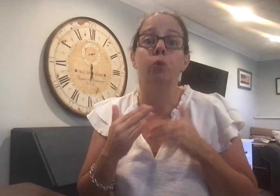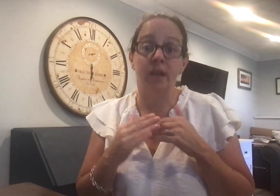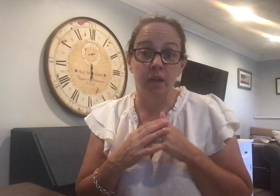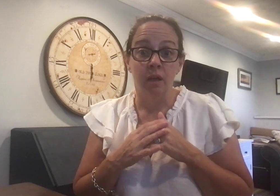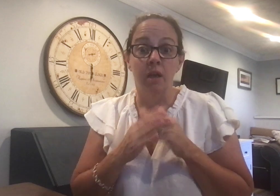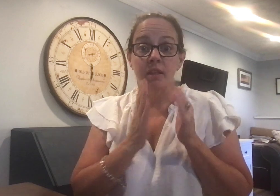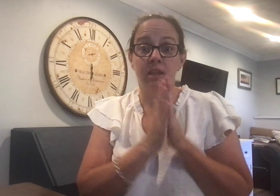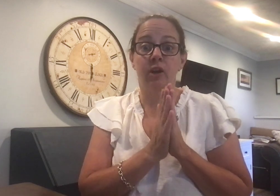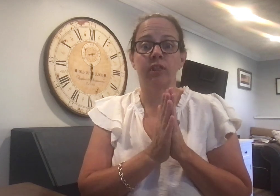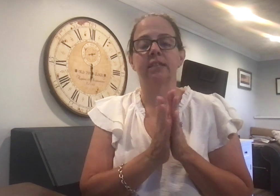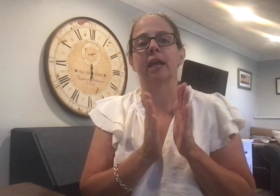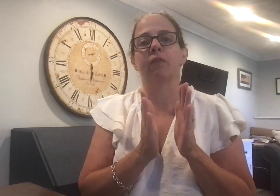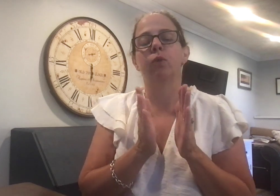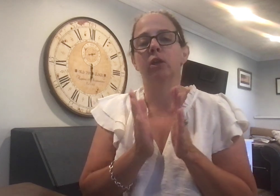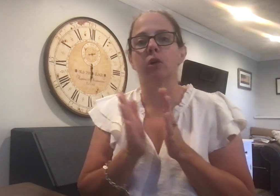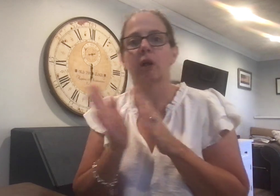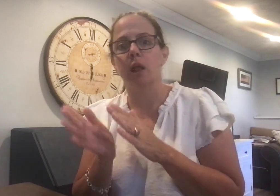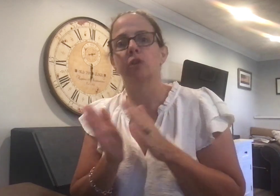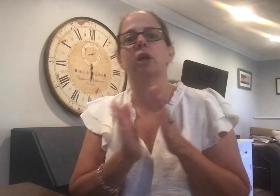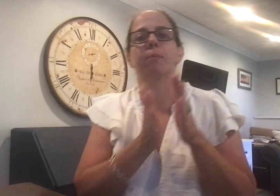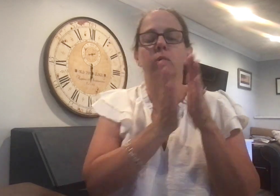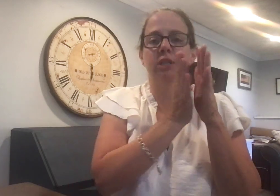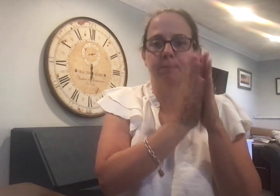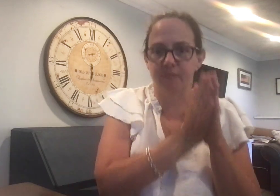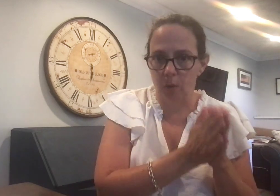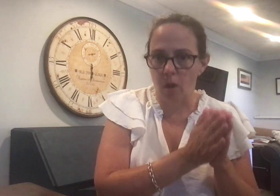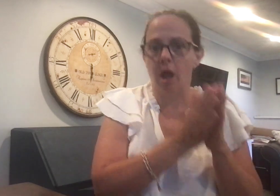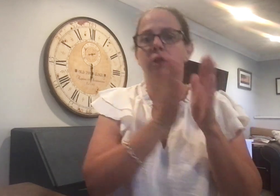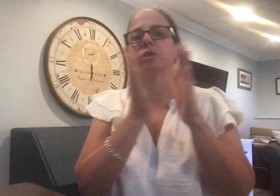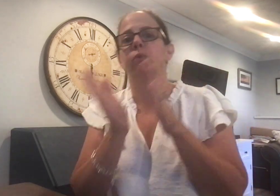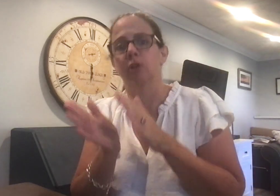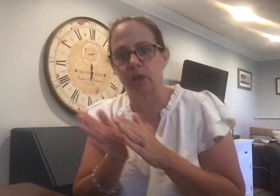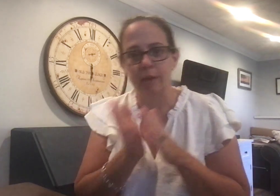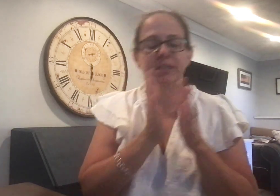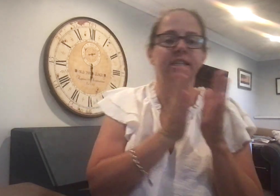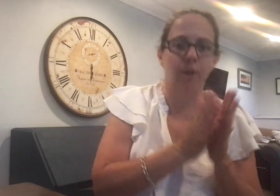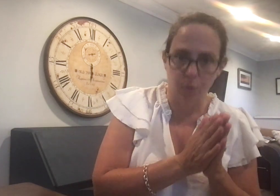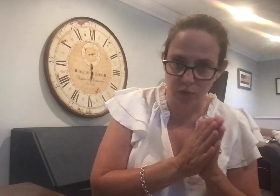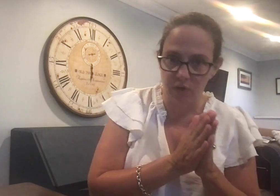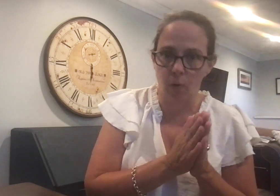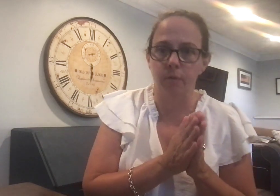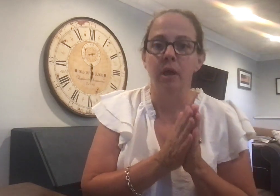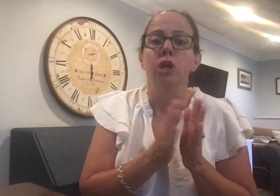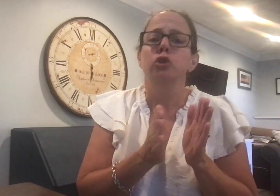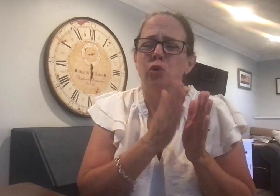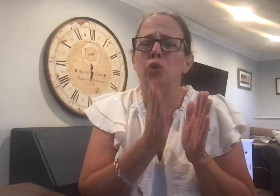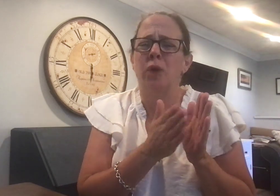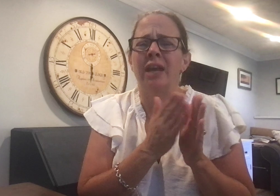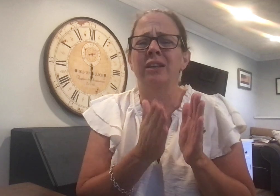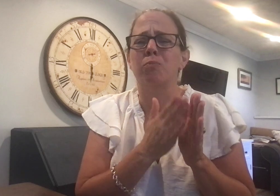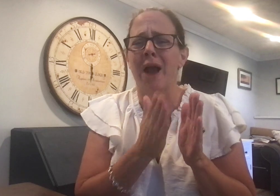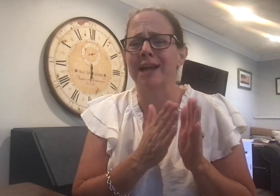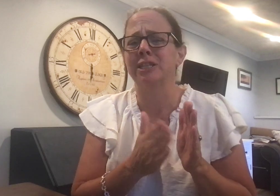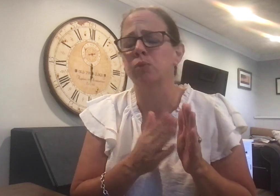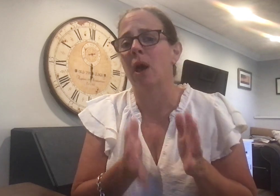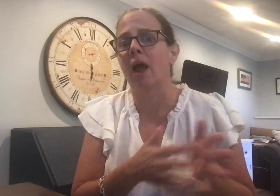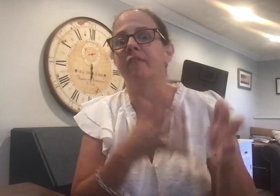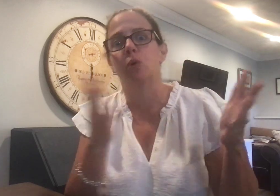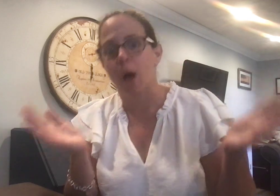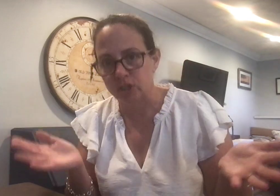reviewing the little things. Like if we learn colors, I'll post a video on colors. We learn ABCs, I'll post a video. So you can practice without having to watch this